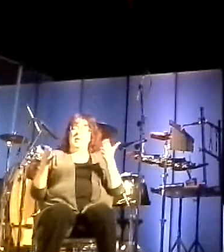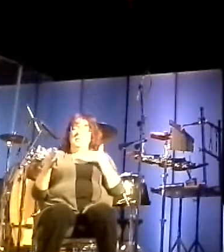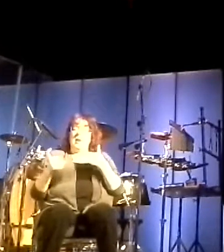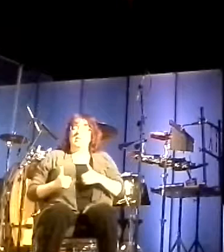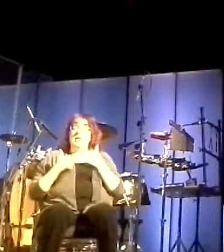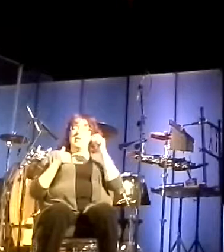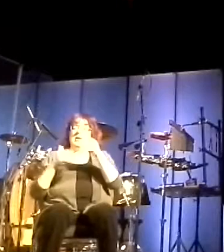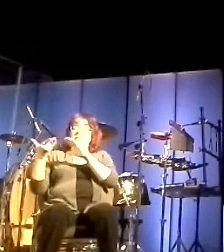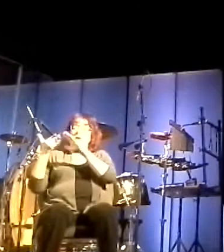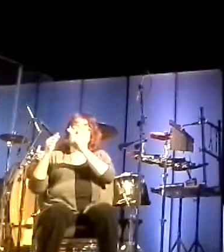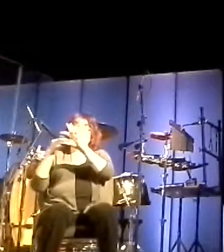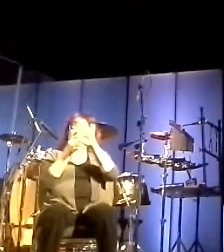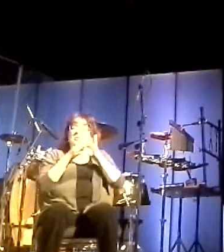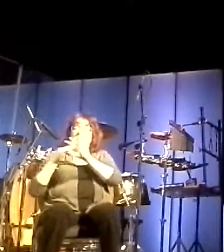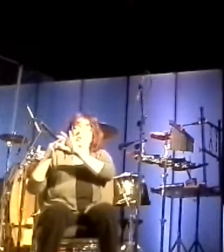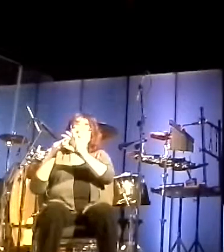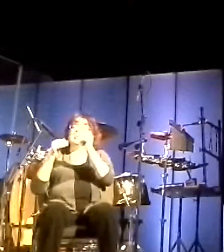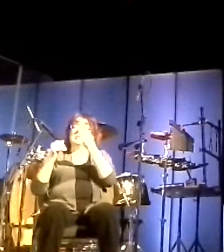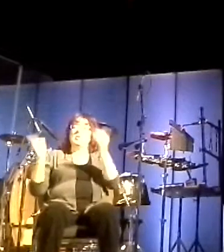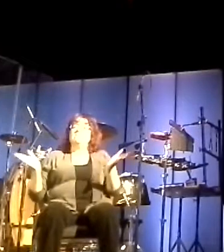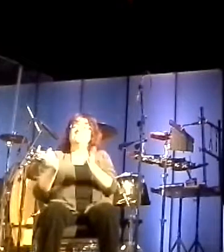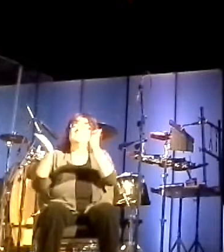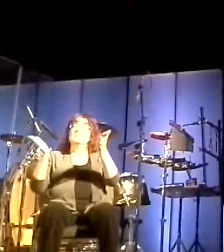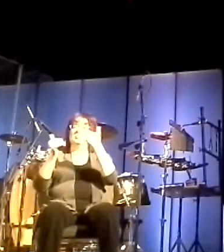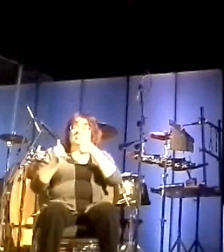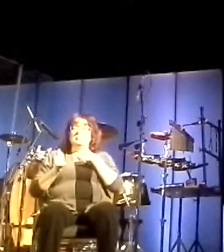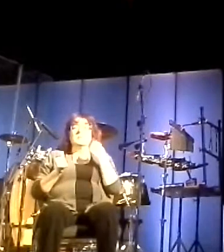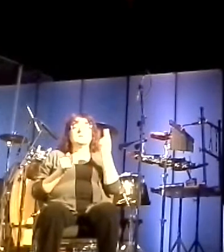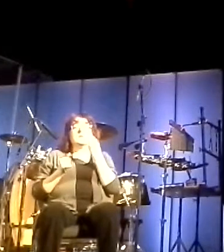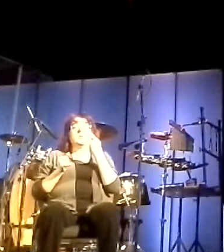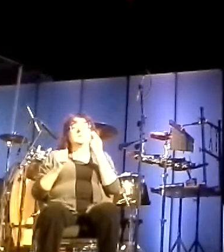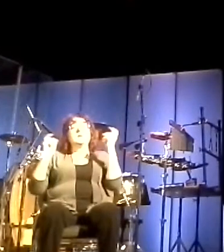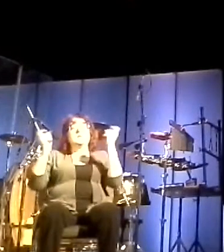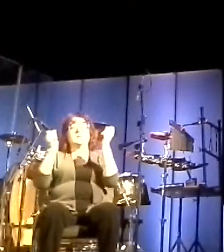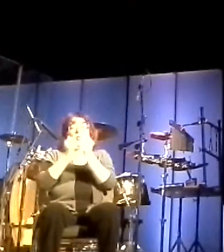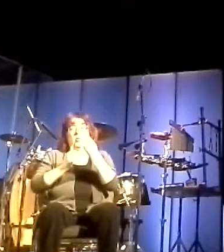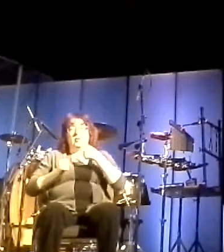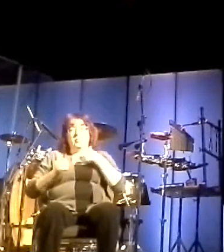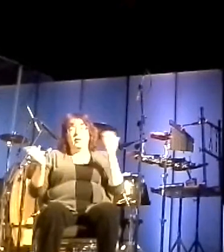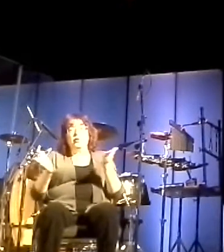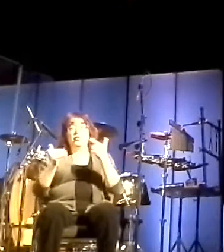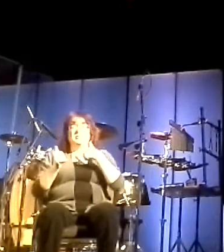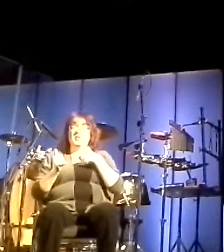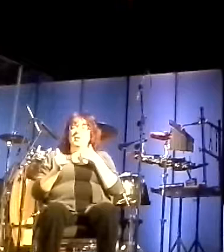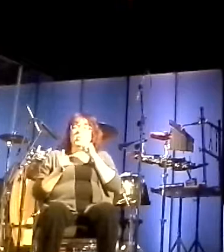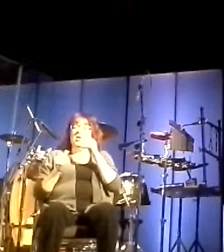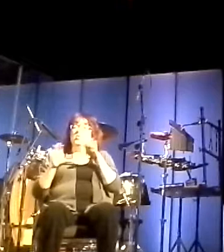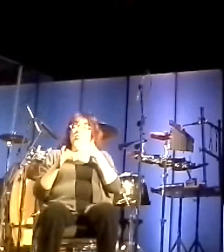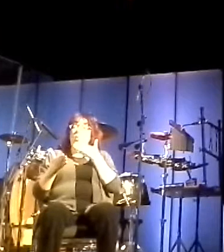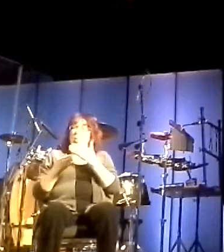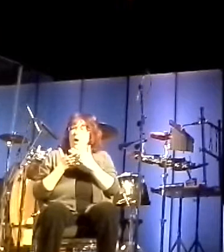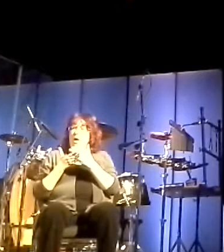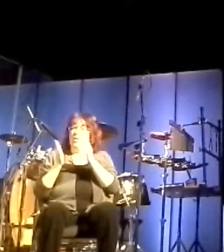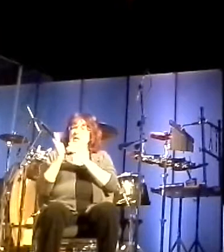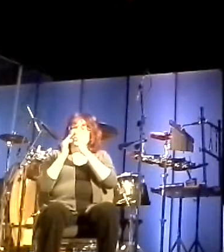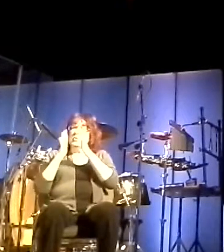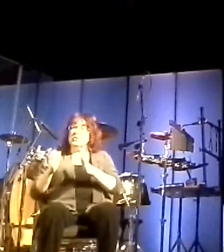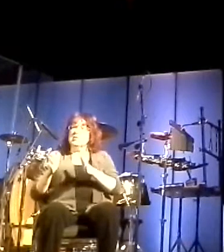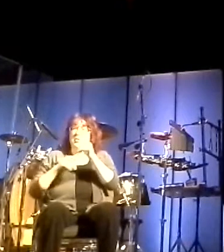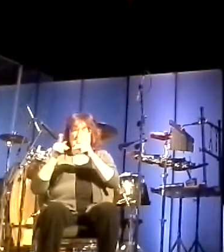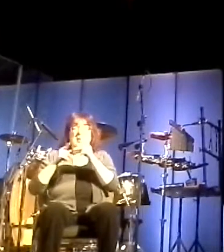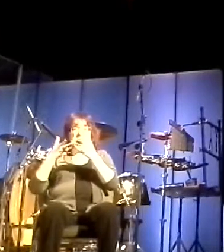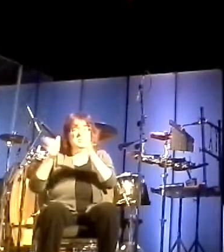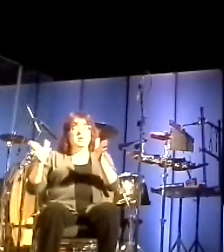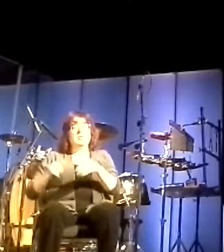need from community is I need someone that's going to cheer me up. And I need someone that's going to celebrate with me and encourage me. You know what we don't do well as Christians? As